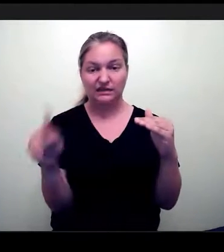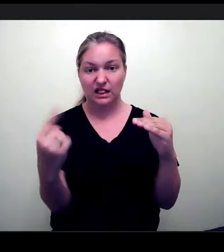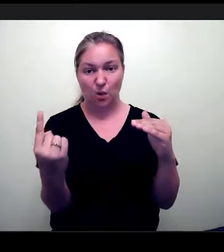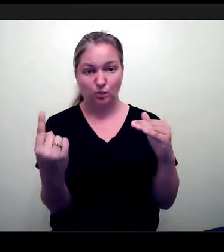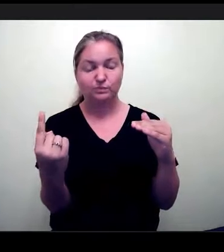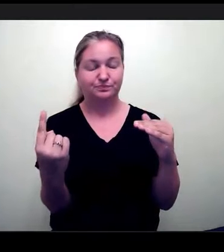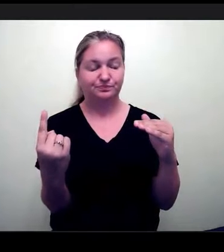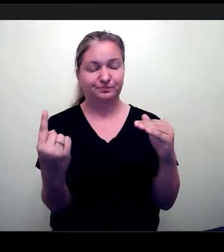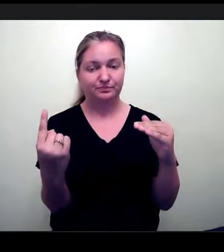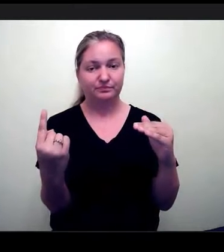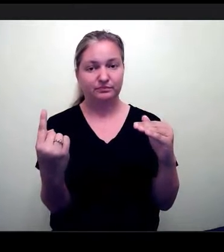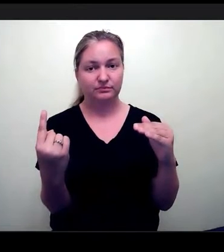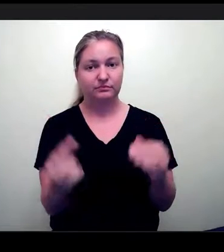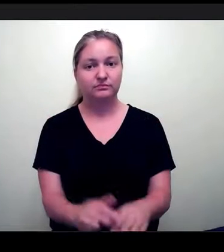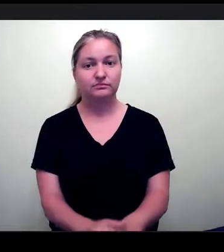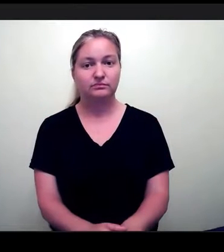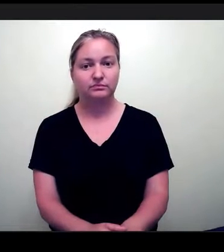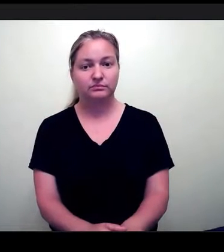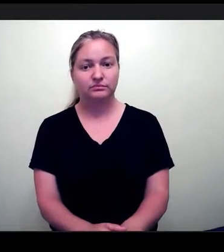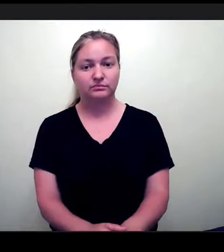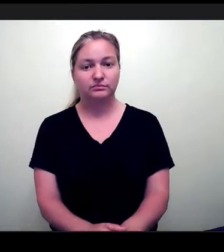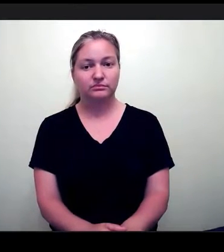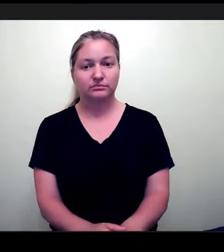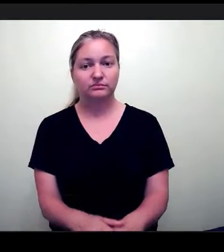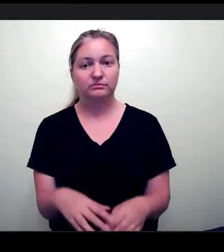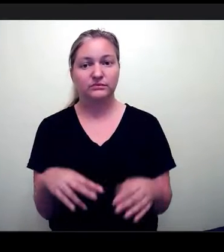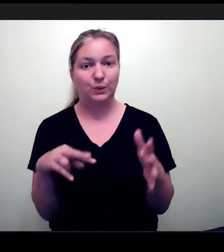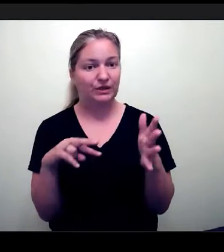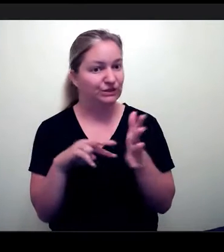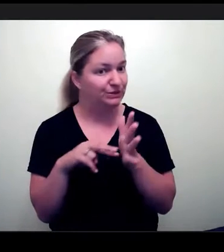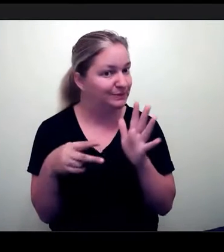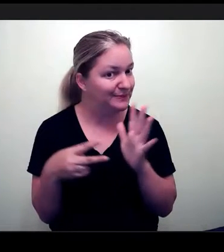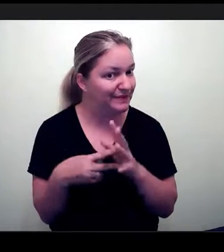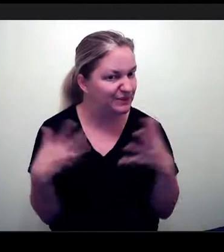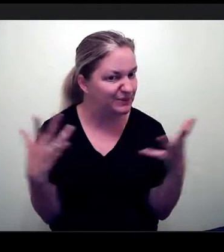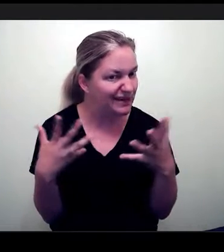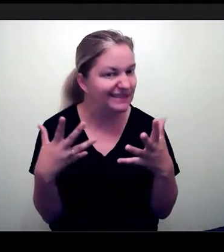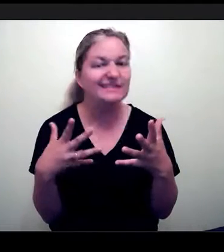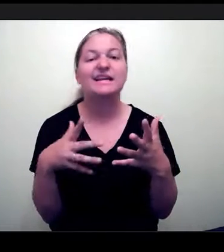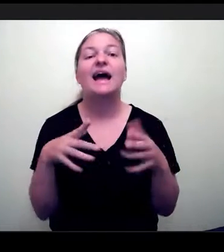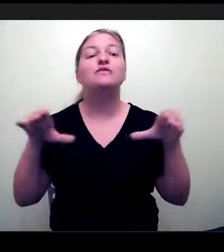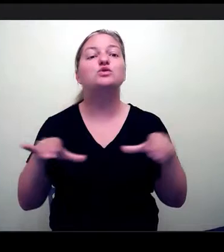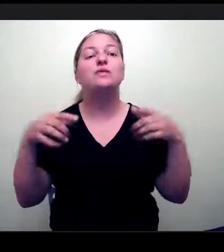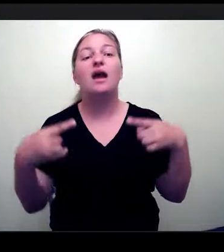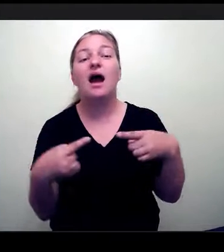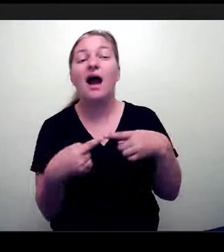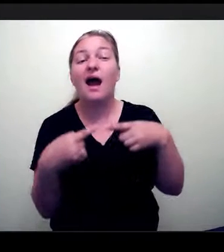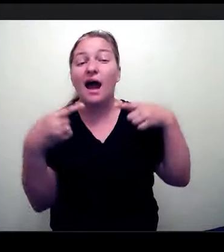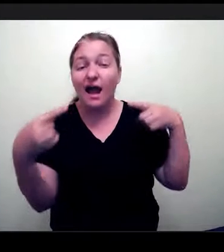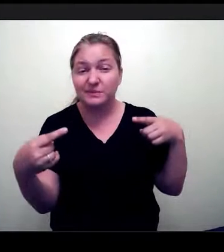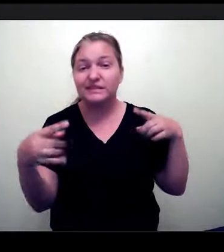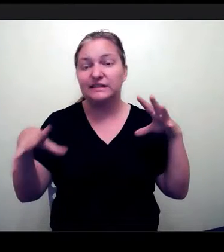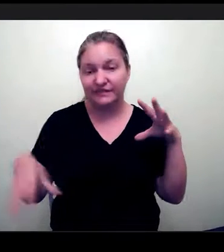sign alone. Which means, we have to do the opposite of addition,